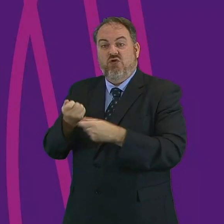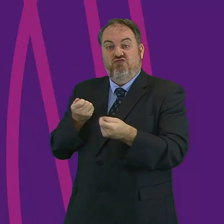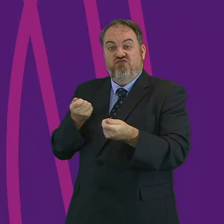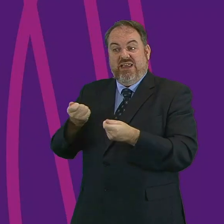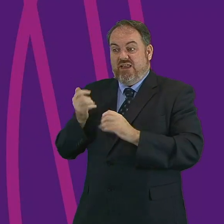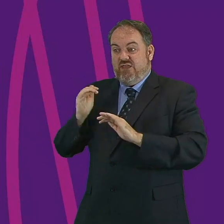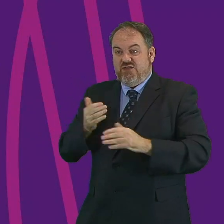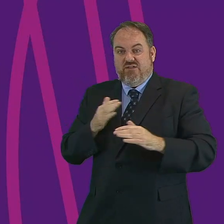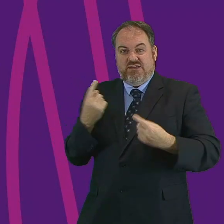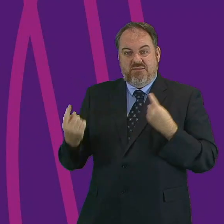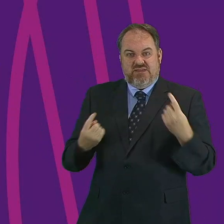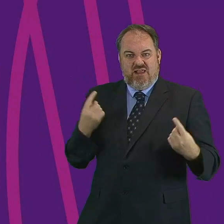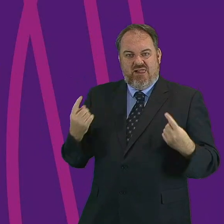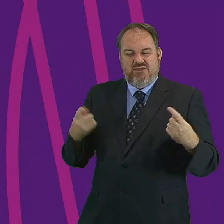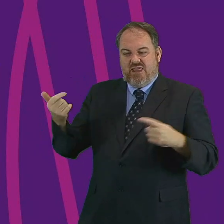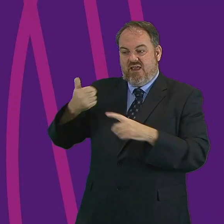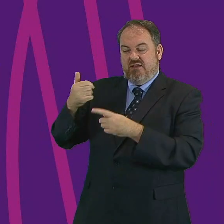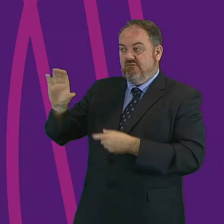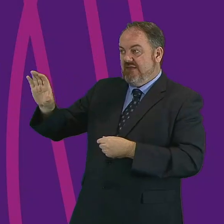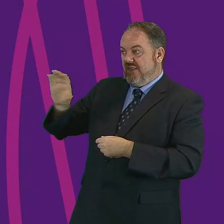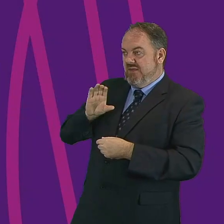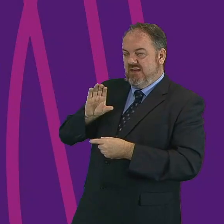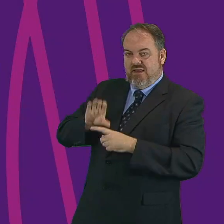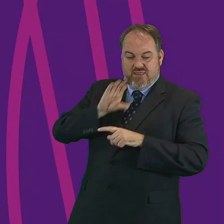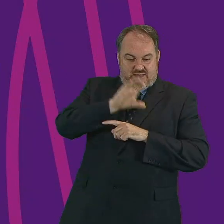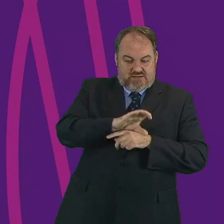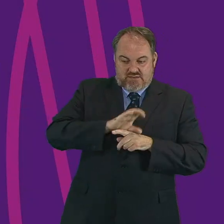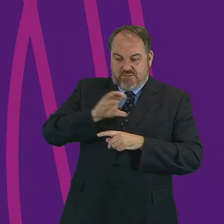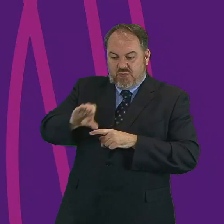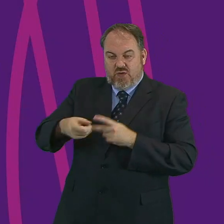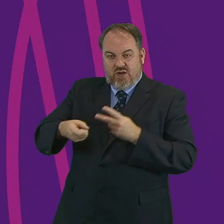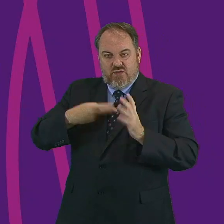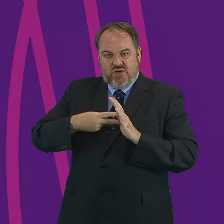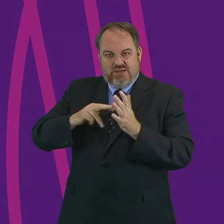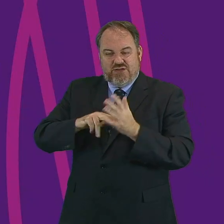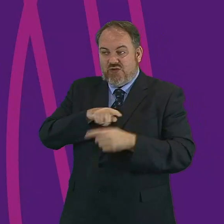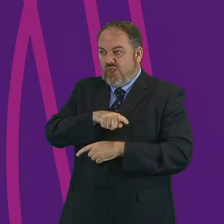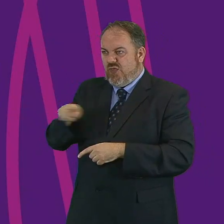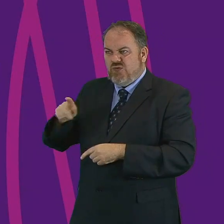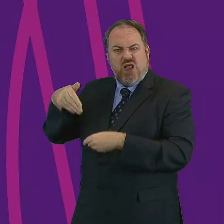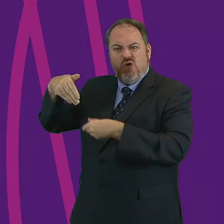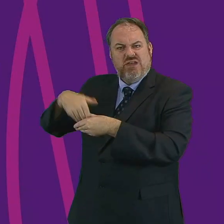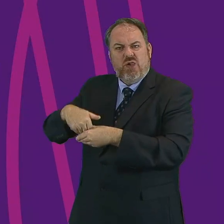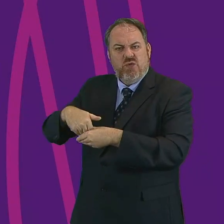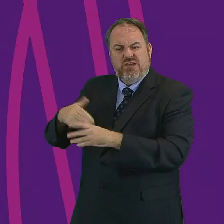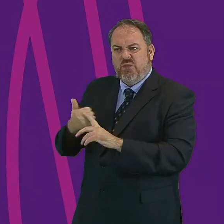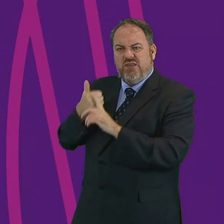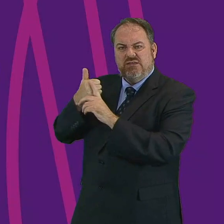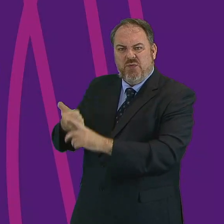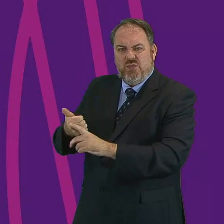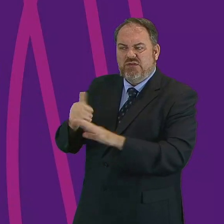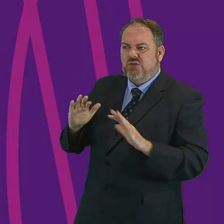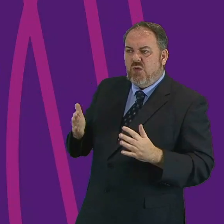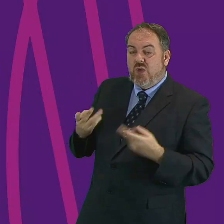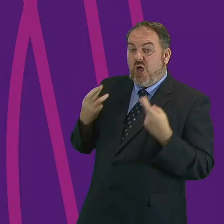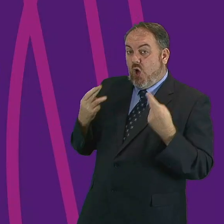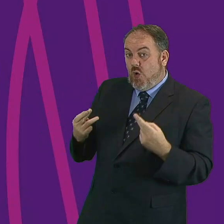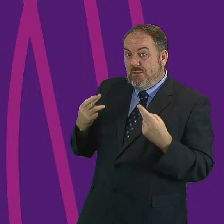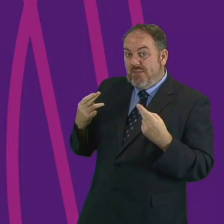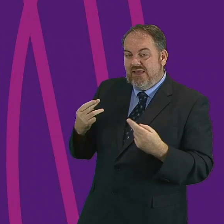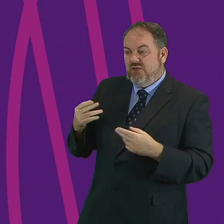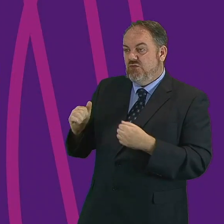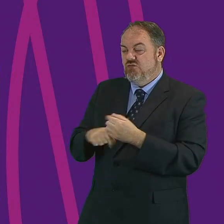to be looking at each other to solve this issue. So, First Minister, we can't afford to risk losing these vital public services. So can I ask